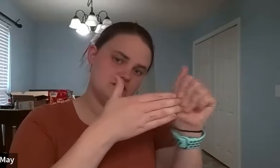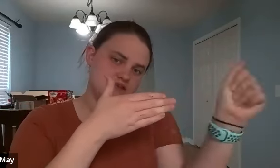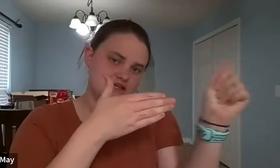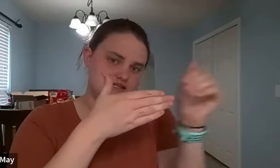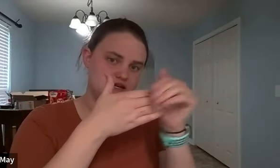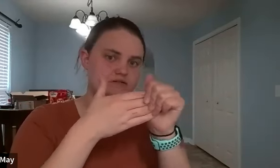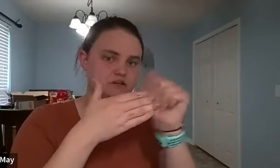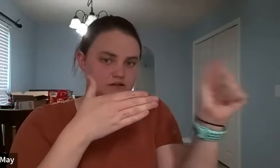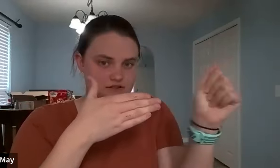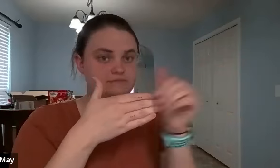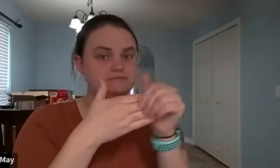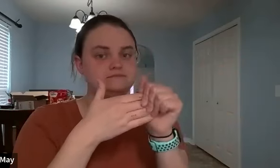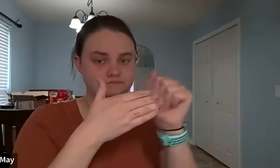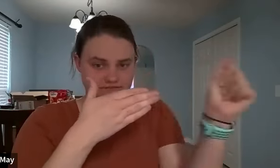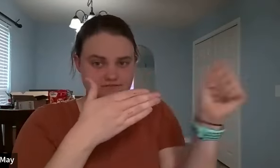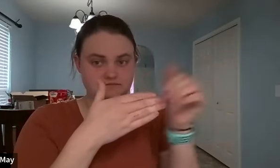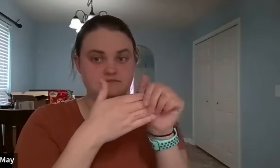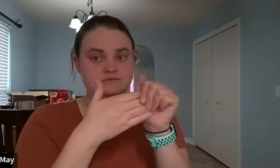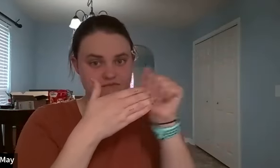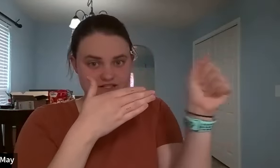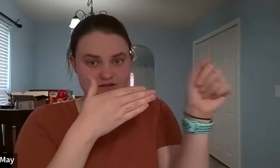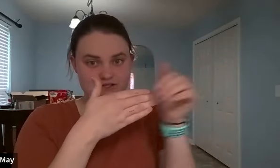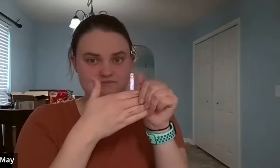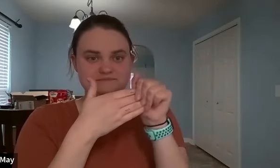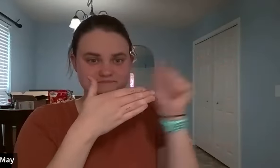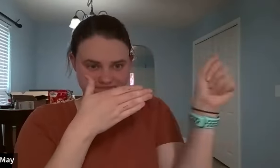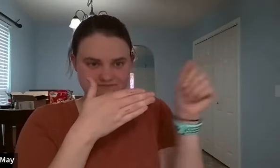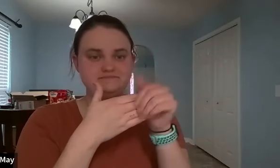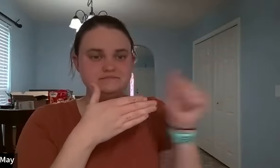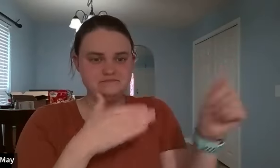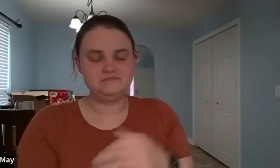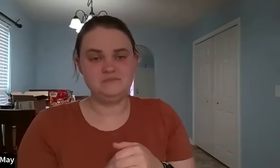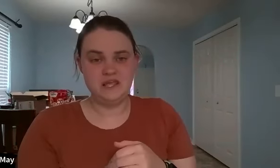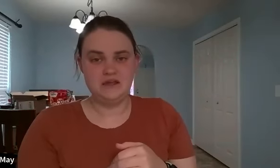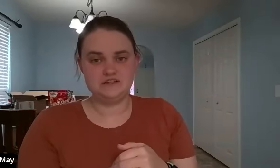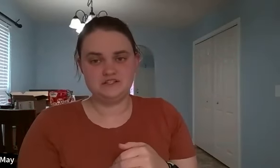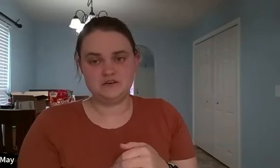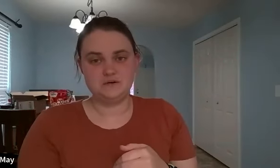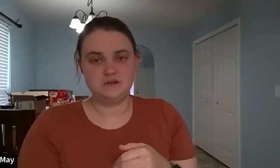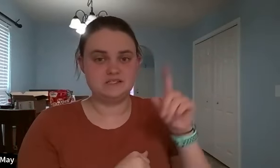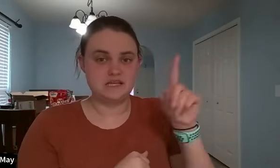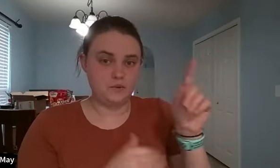then slides it out, dollars. Dollars. So if you're going to say